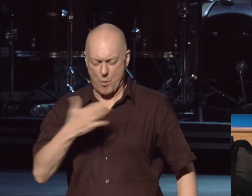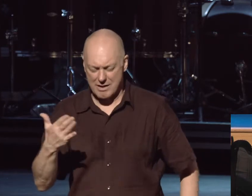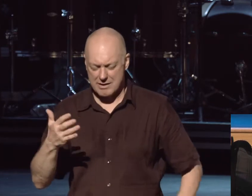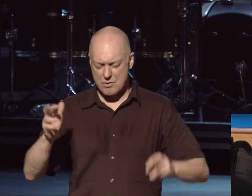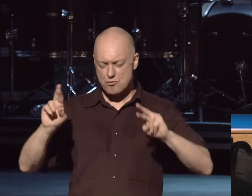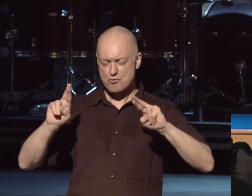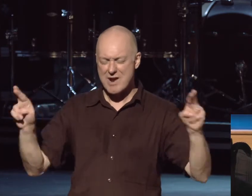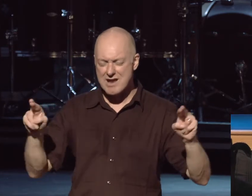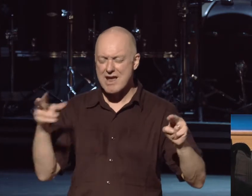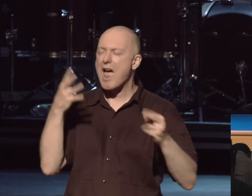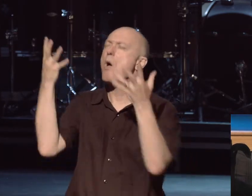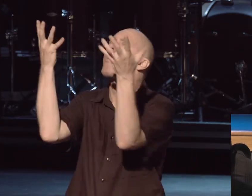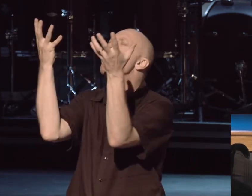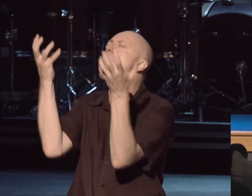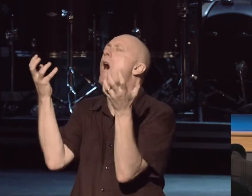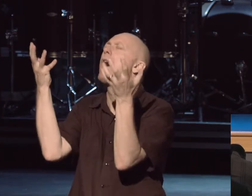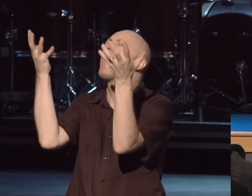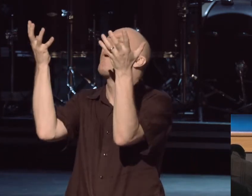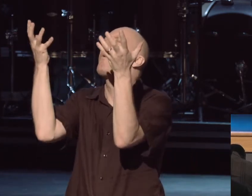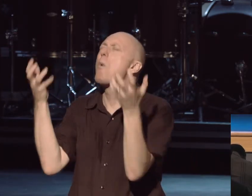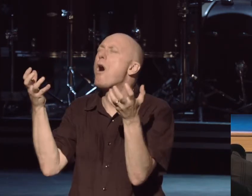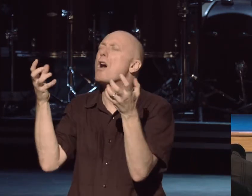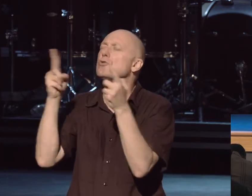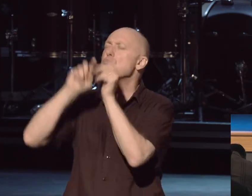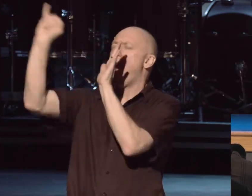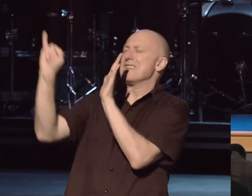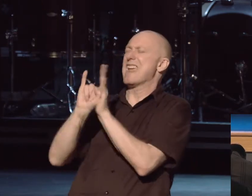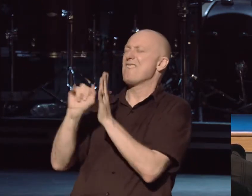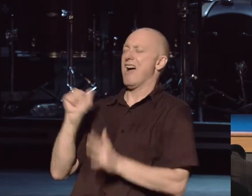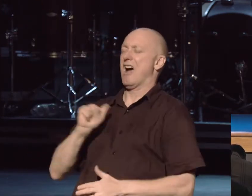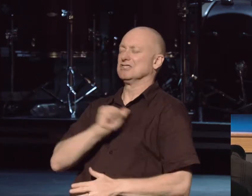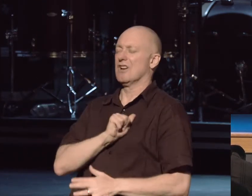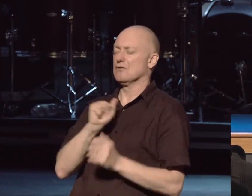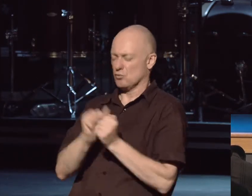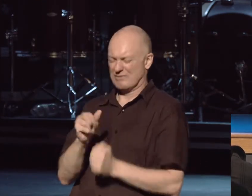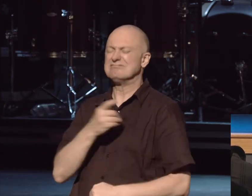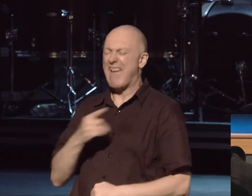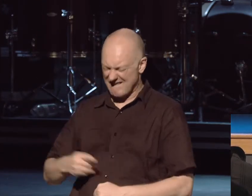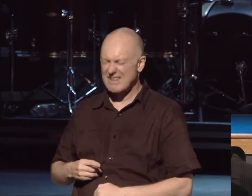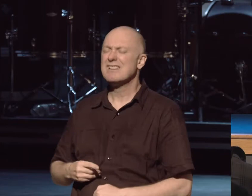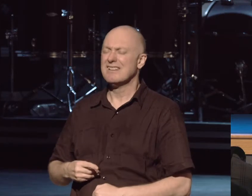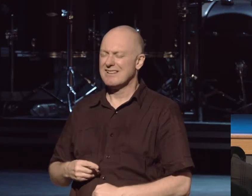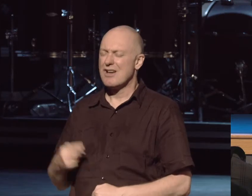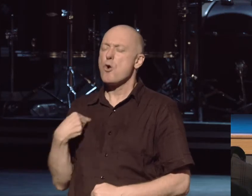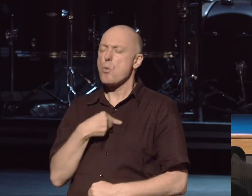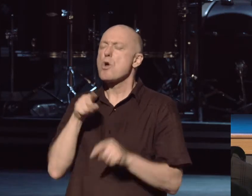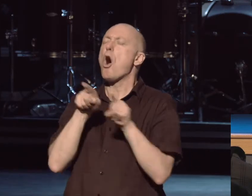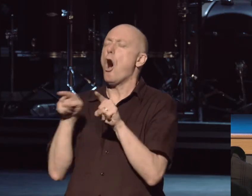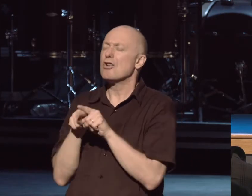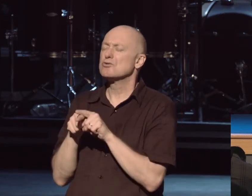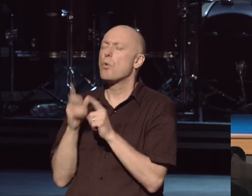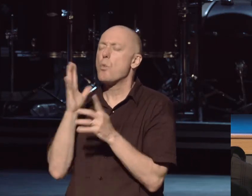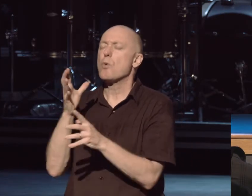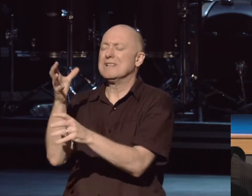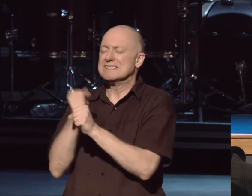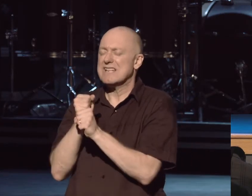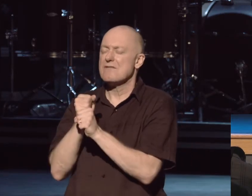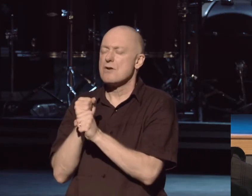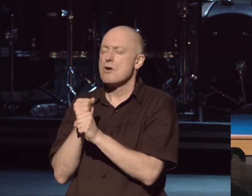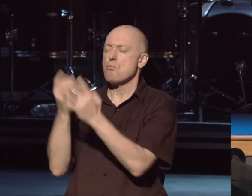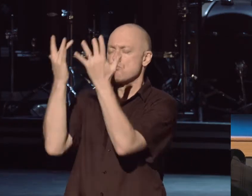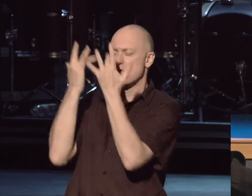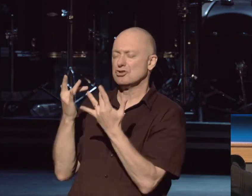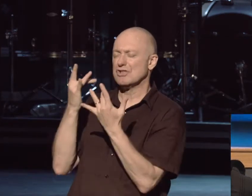ready, and wanting, Lord, wanting to identify ourselves with David, that we might also receive the mercy and